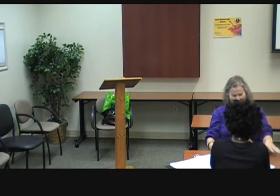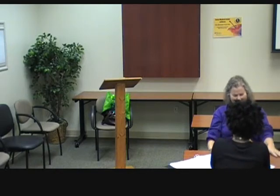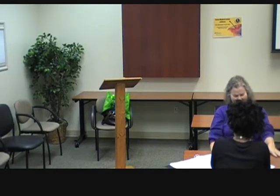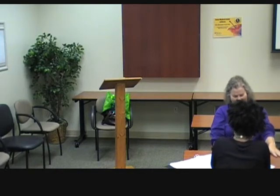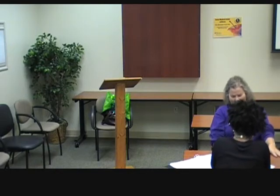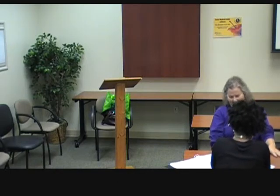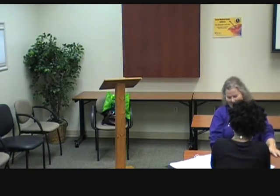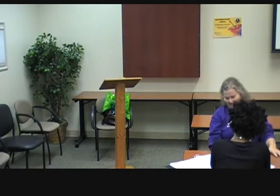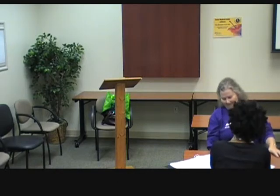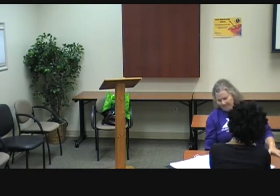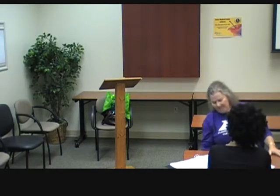How you doing?